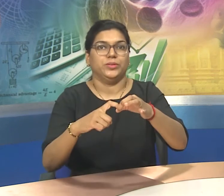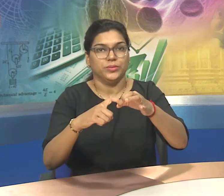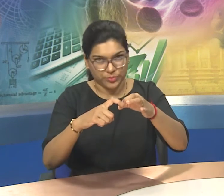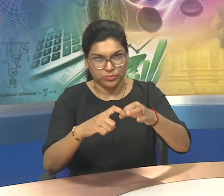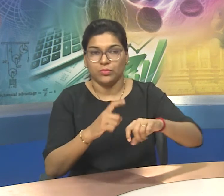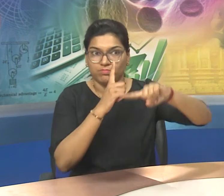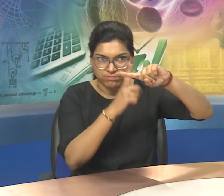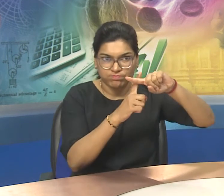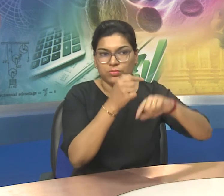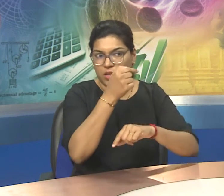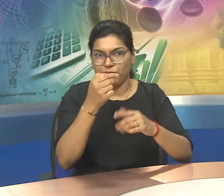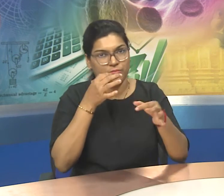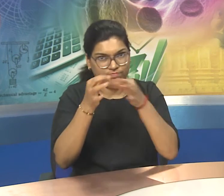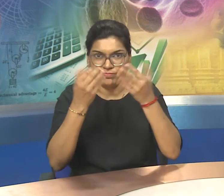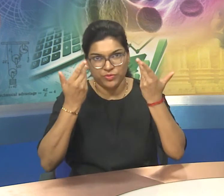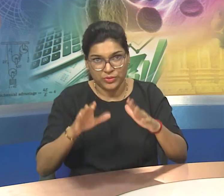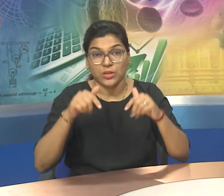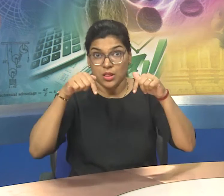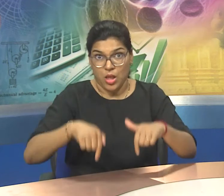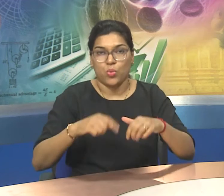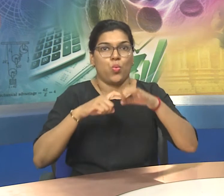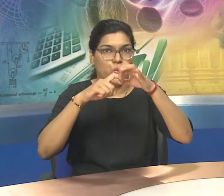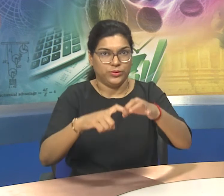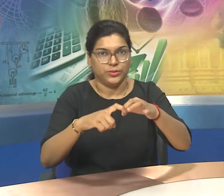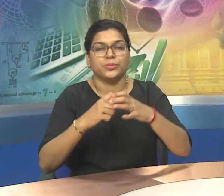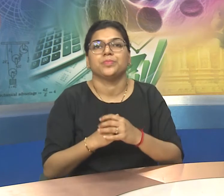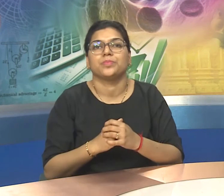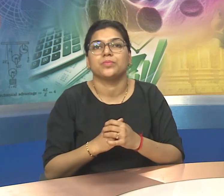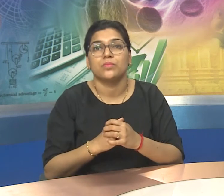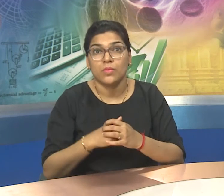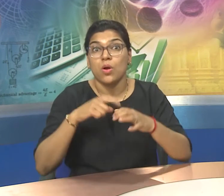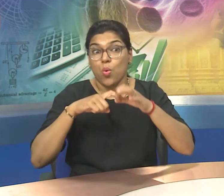Now, these are the interrogative sentences, or you can say question statements.